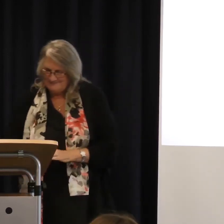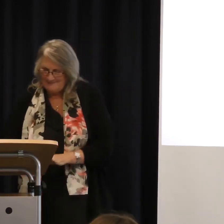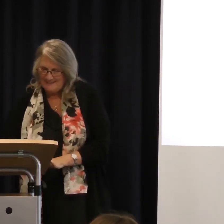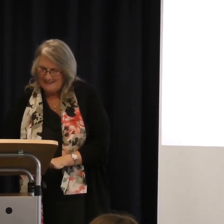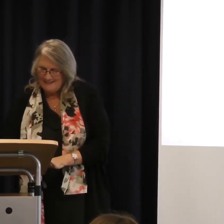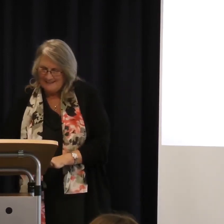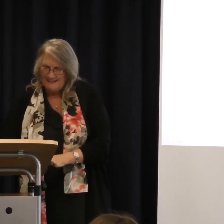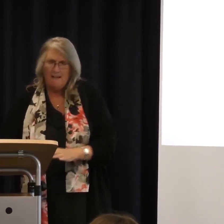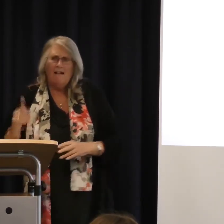events happen.